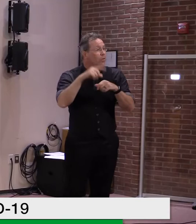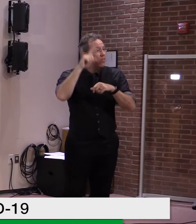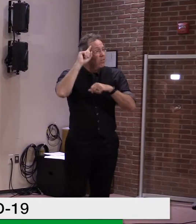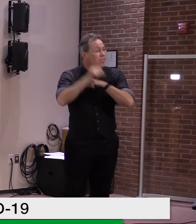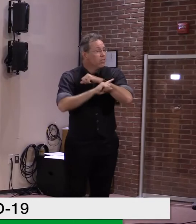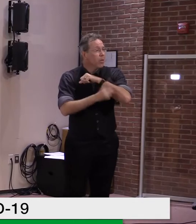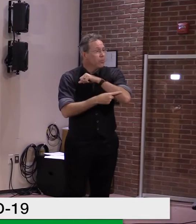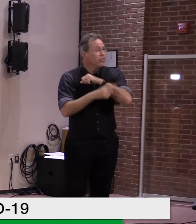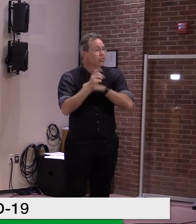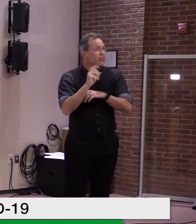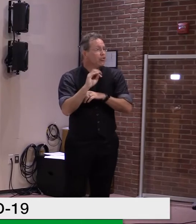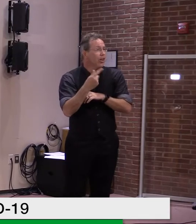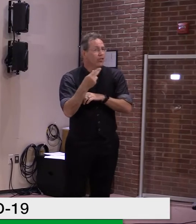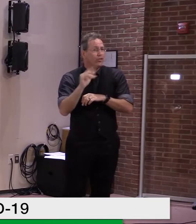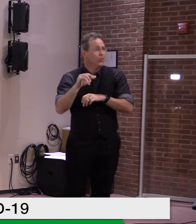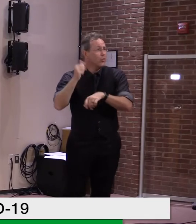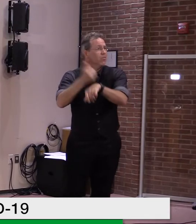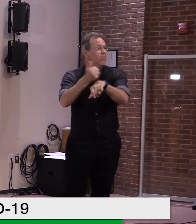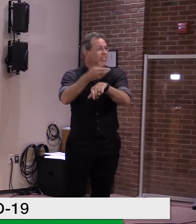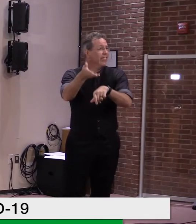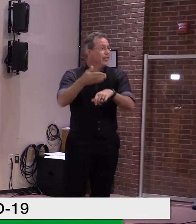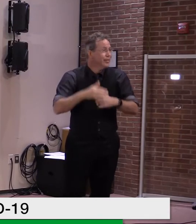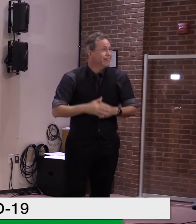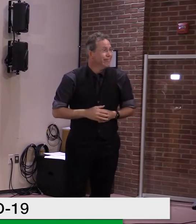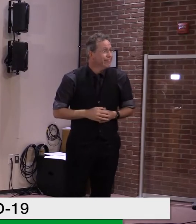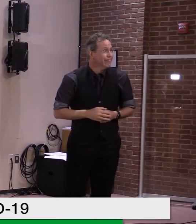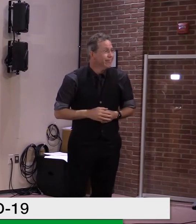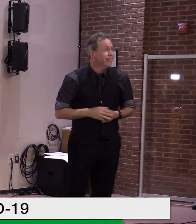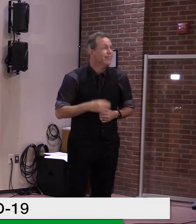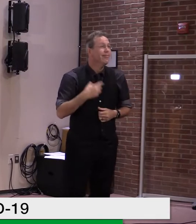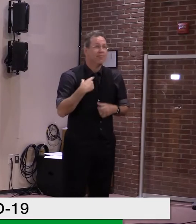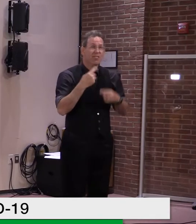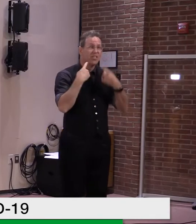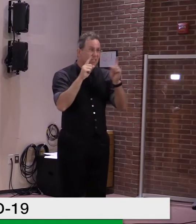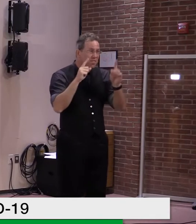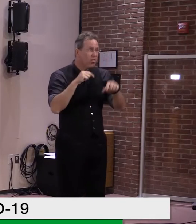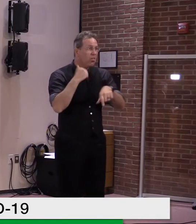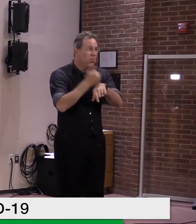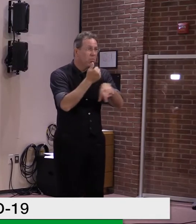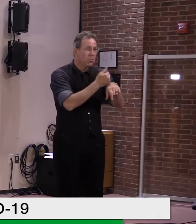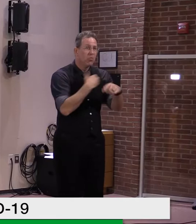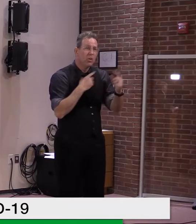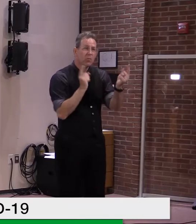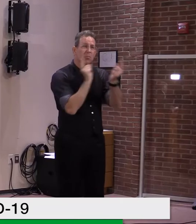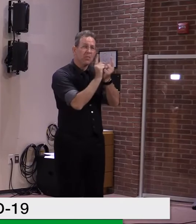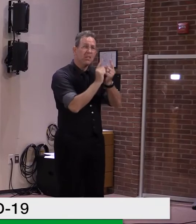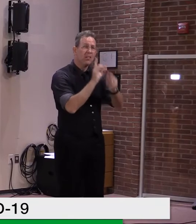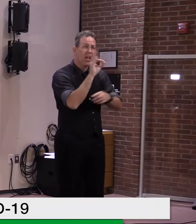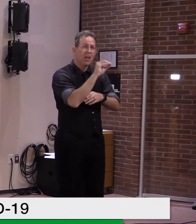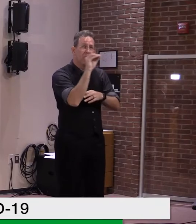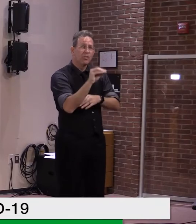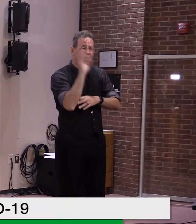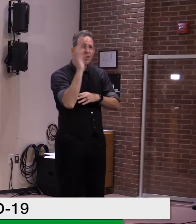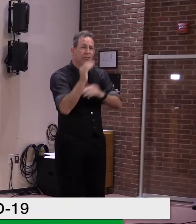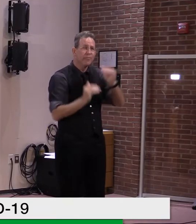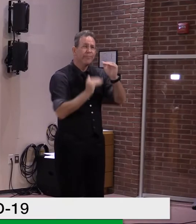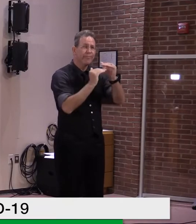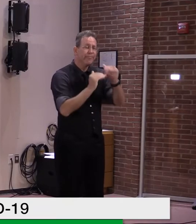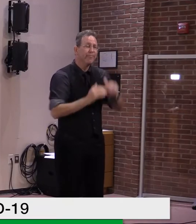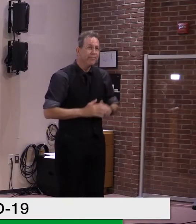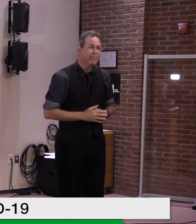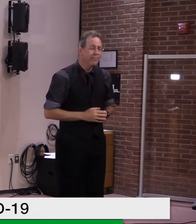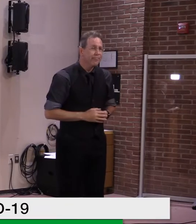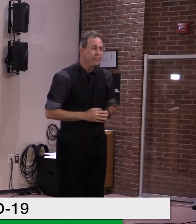we will get there, and with the combination of the pharmacy partners, the mass vac